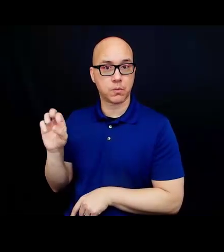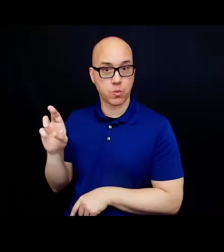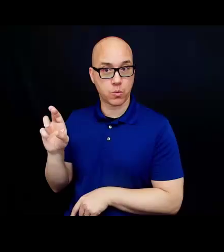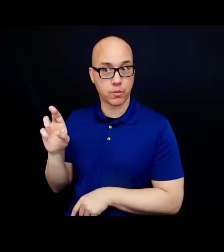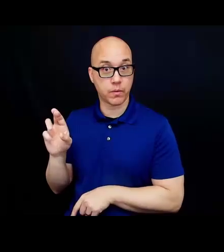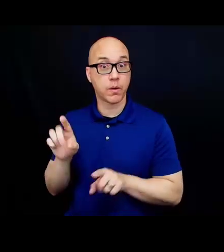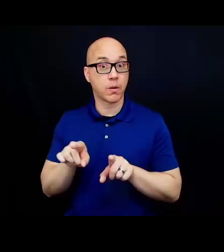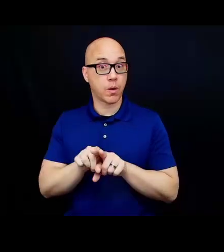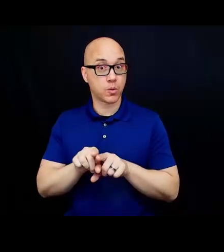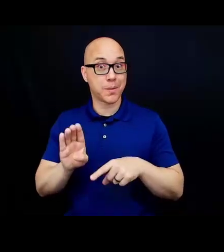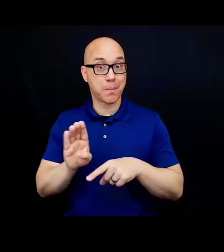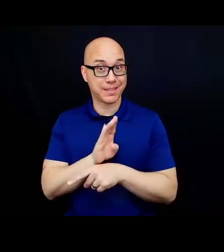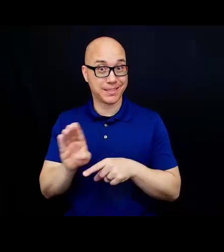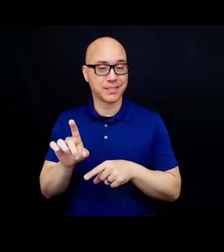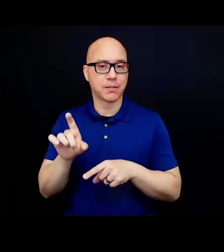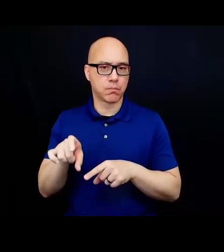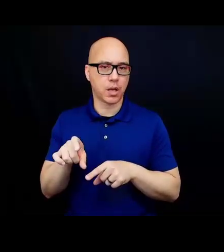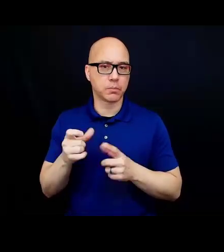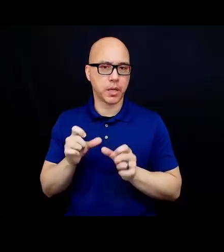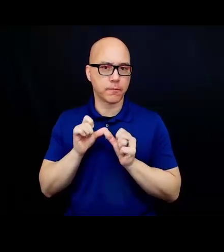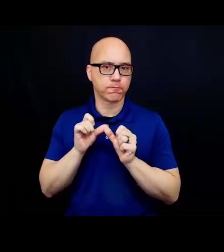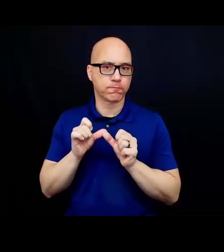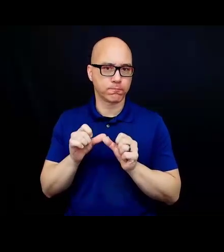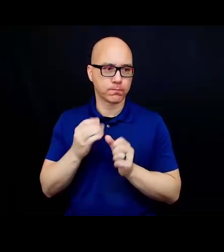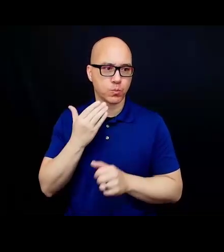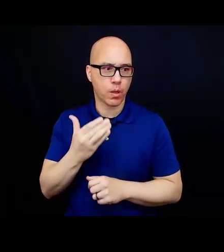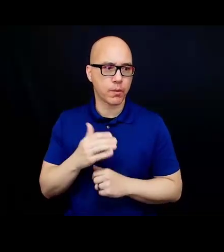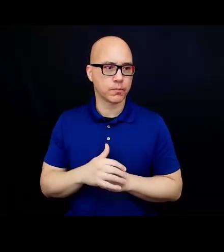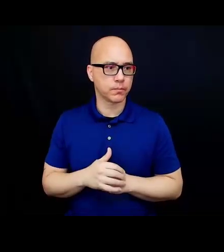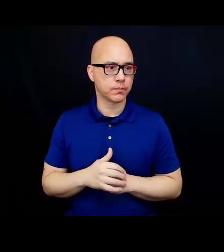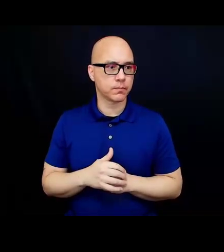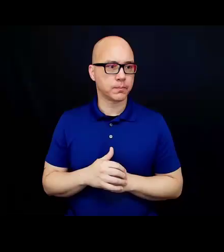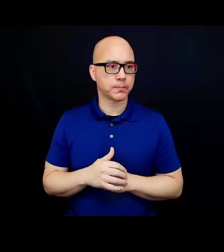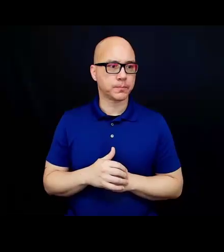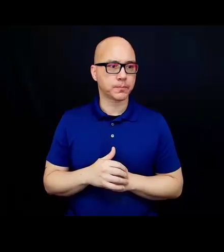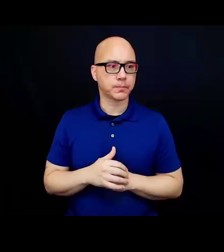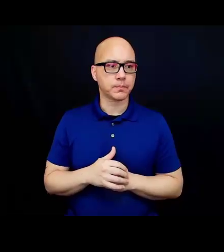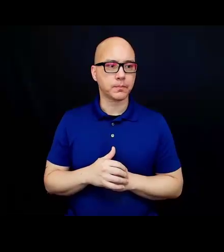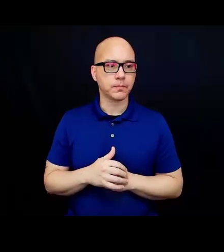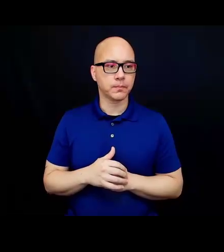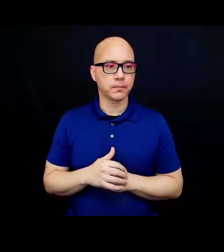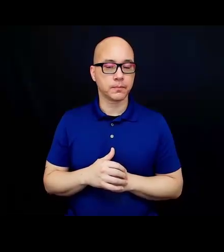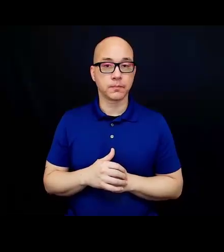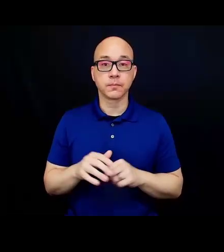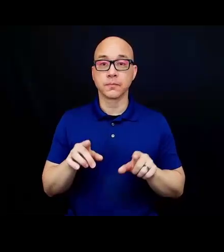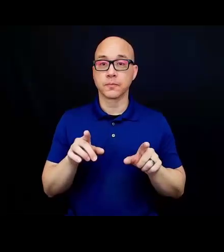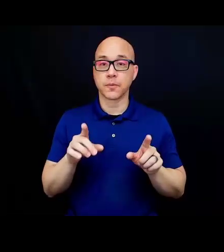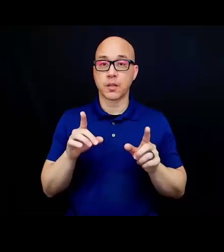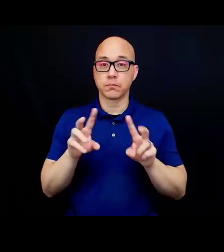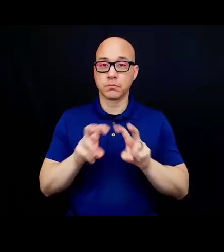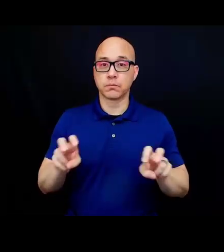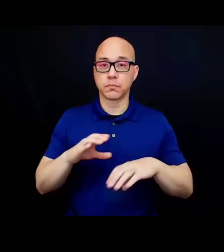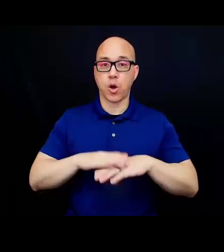So let's start there. Let's look at qualify. First, looking at it from on an individual level. What's your credit